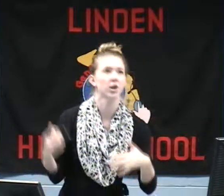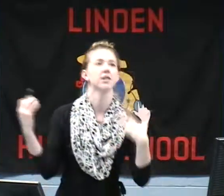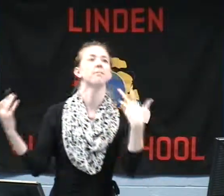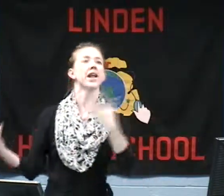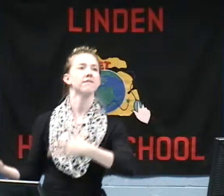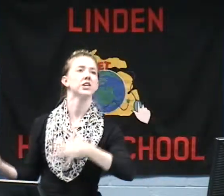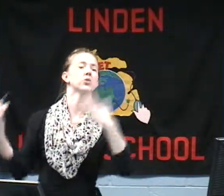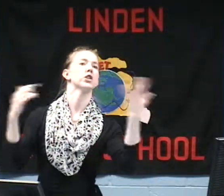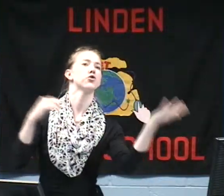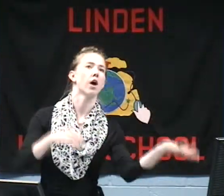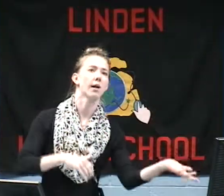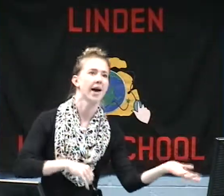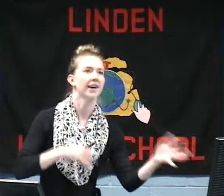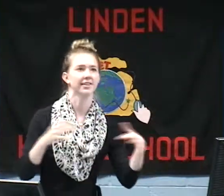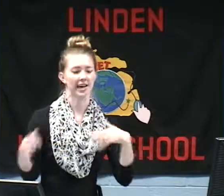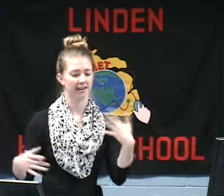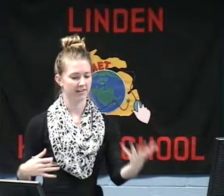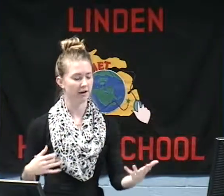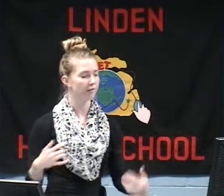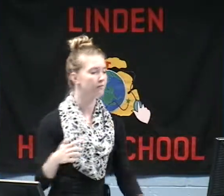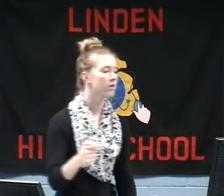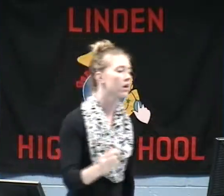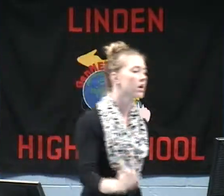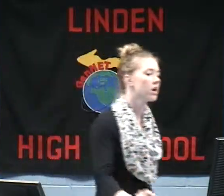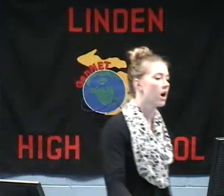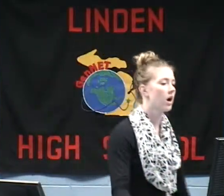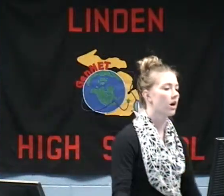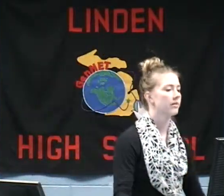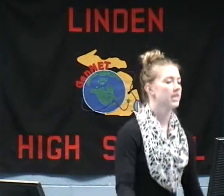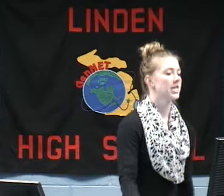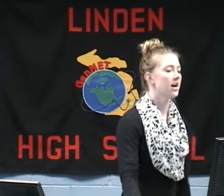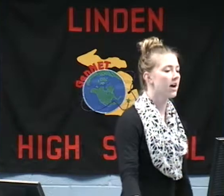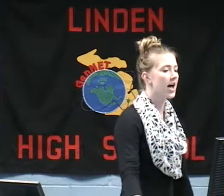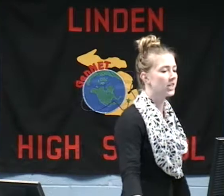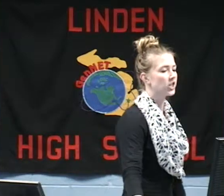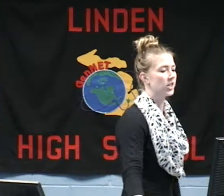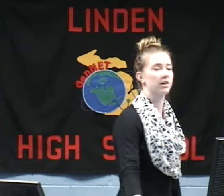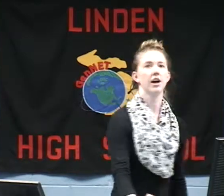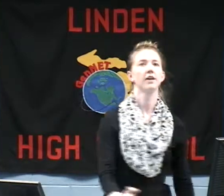the benefits, what are the drawbacks, that kind of stuff. Tara and Shakira,